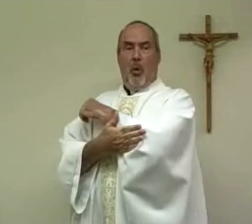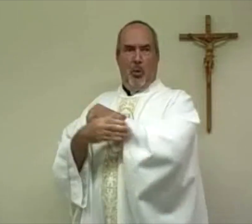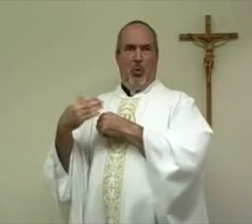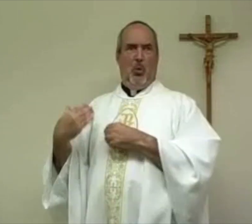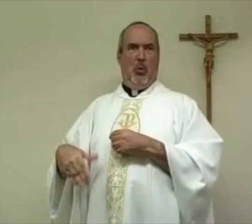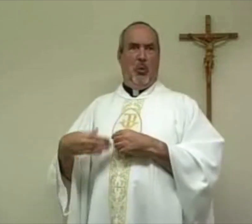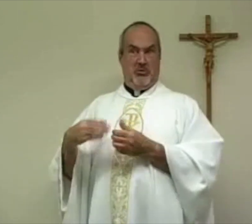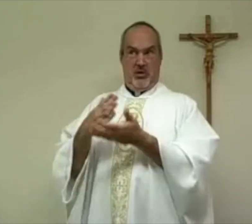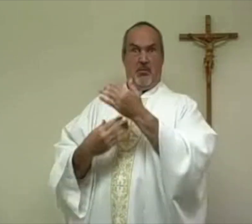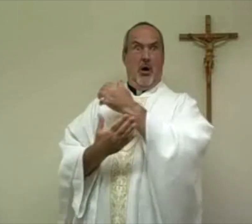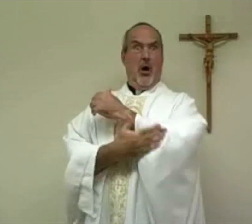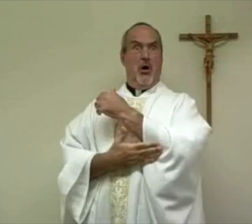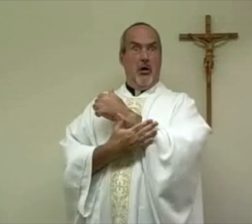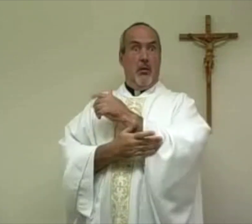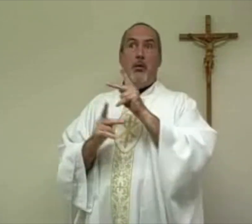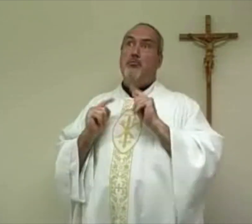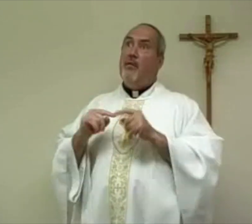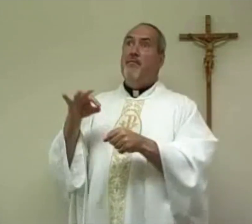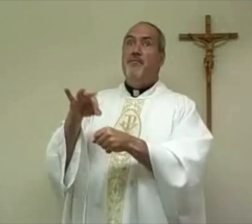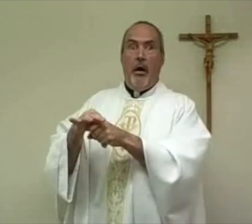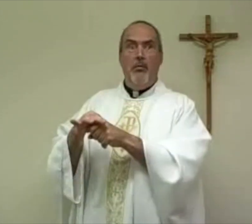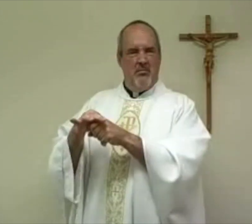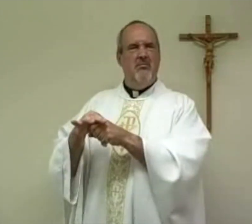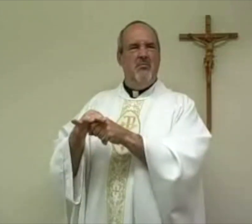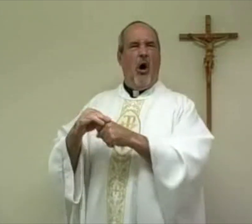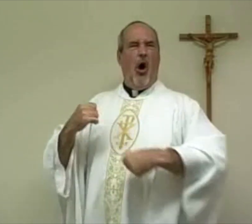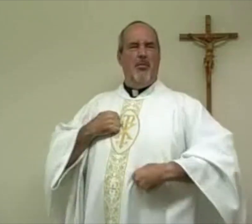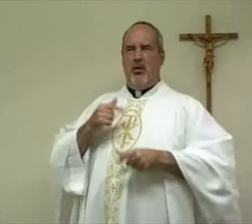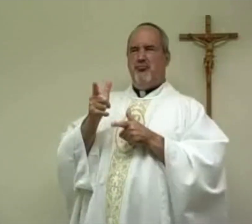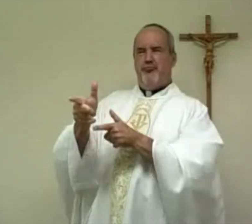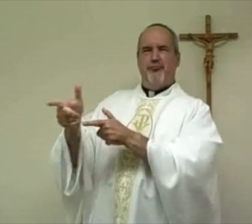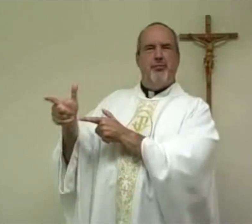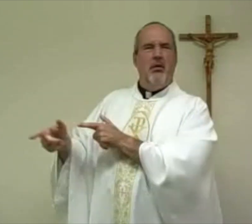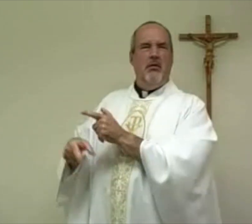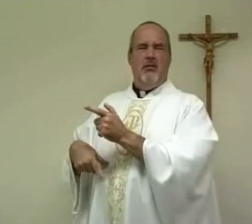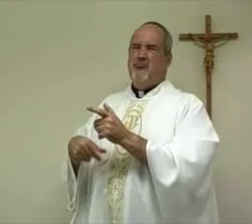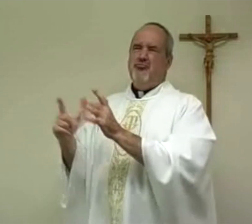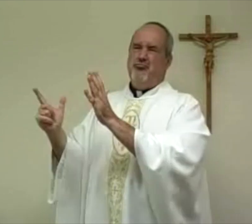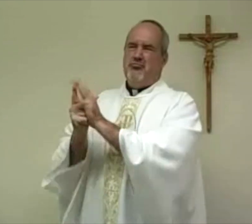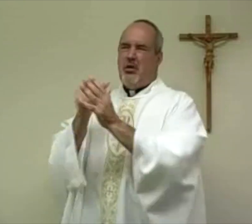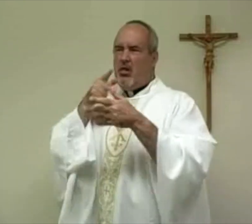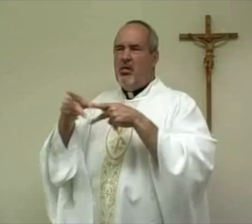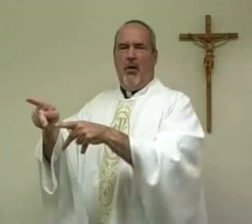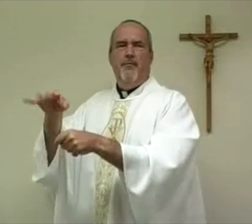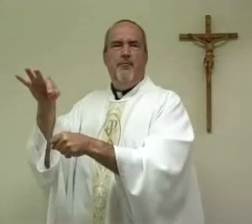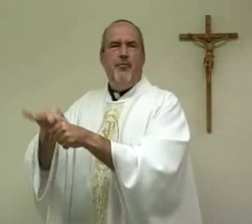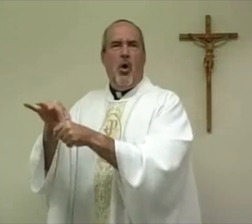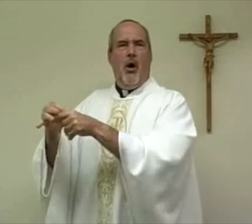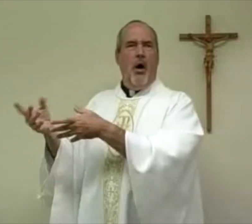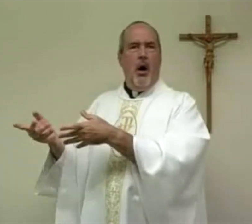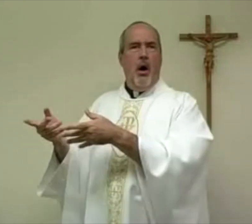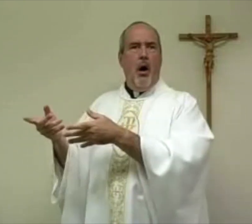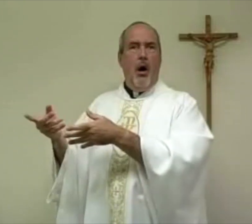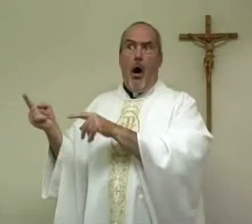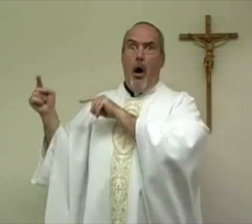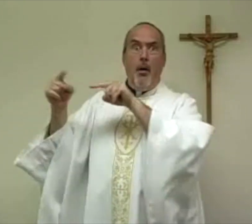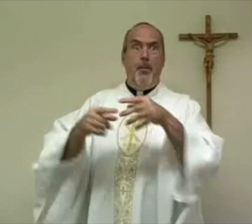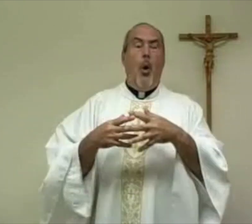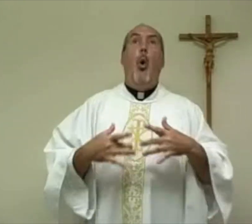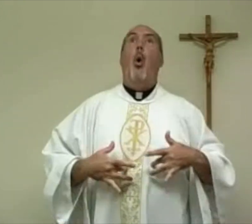who are born here and think, why don't you vote? They come from other countries where they may not be able to vote because of military action or laws that prohibit